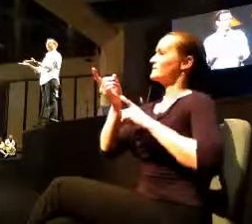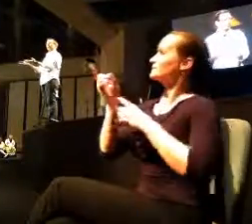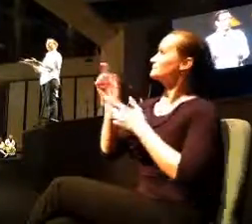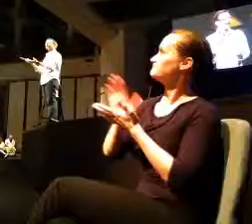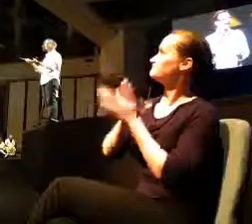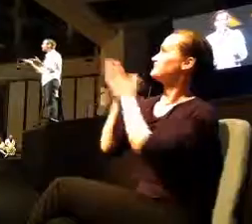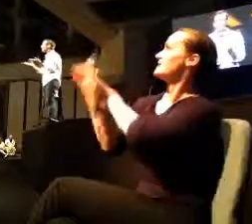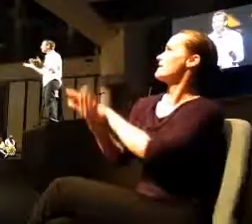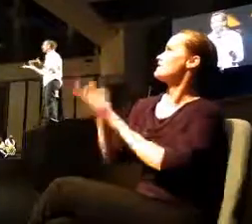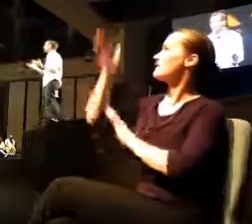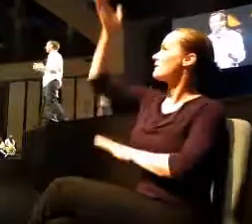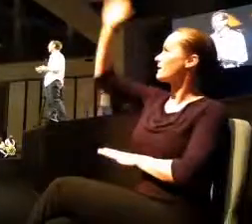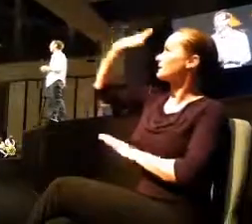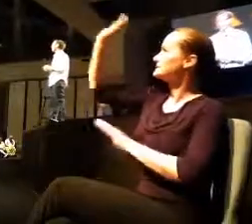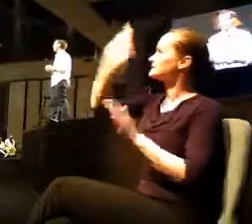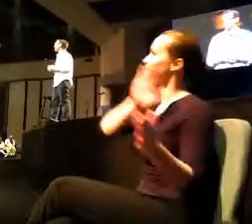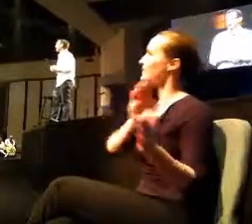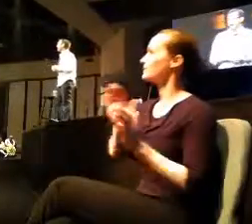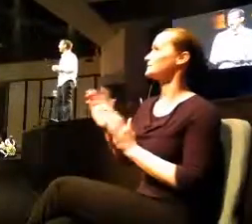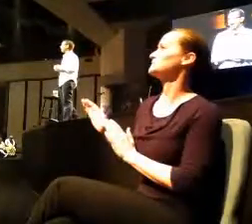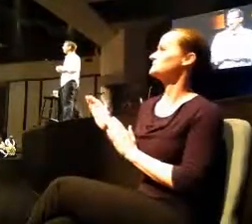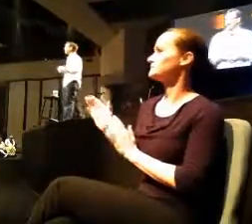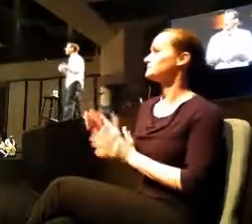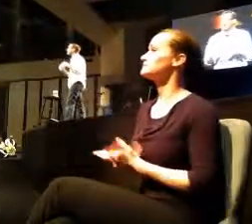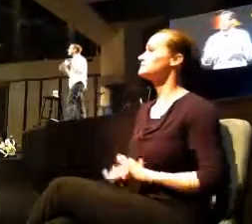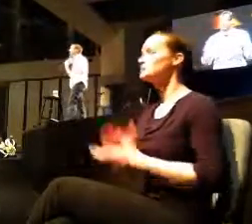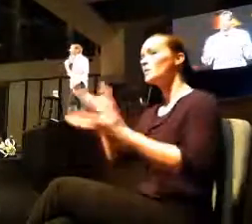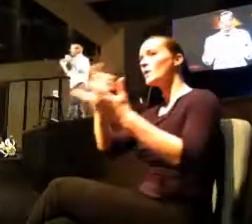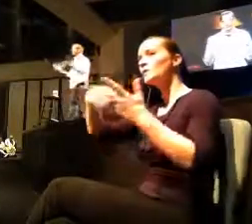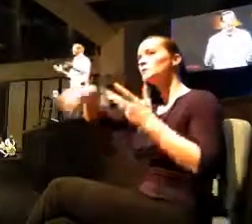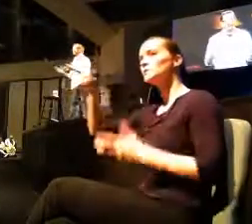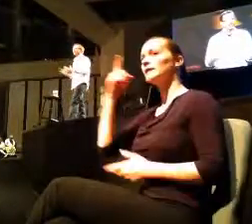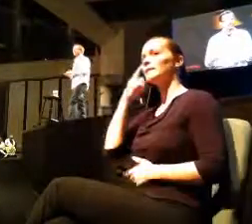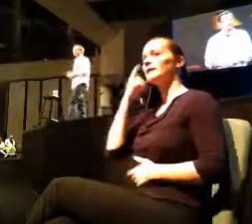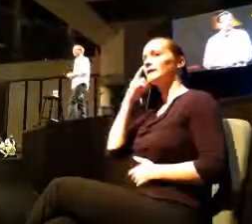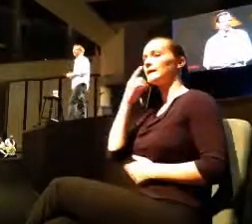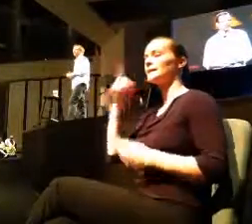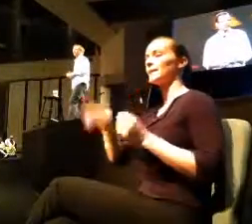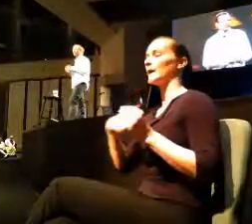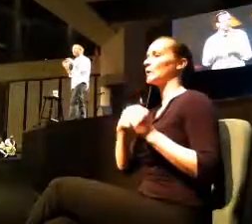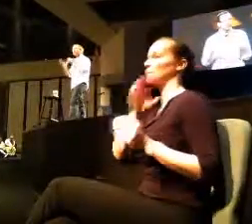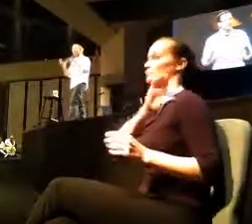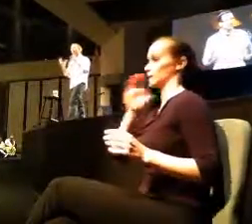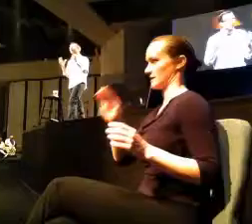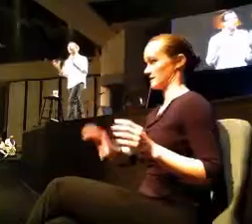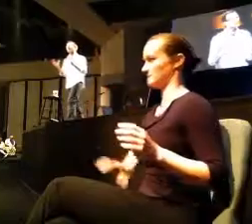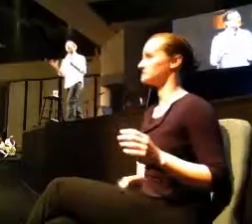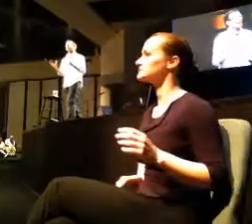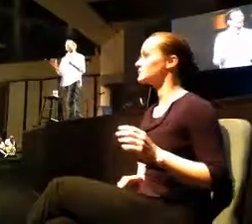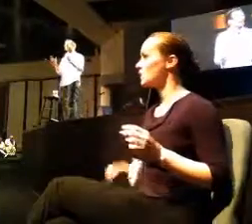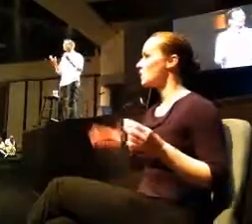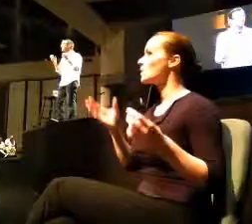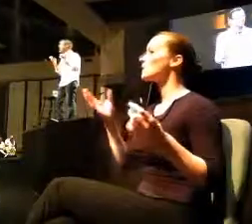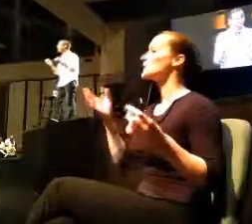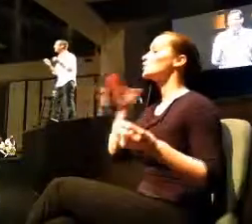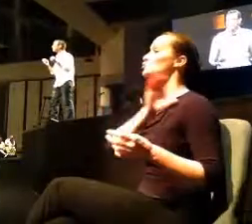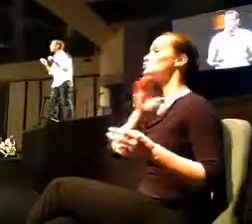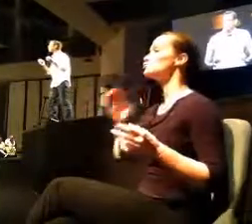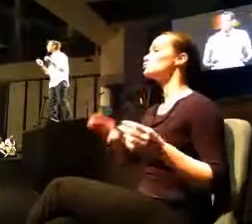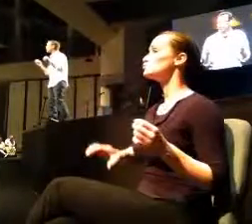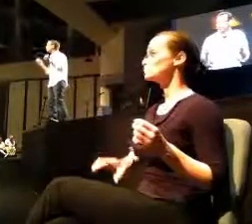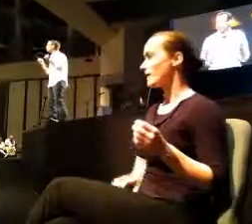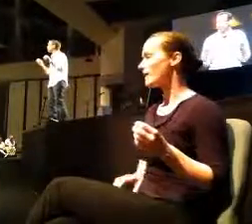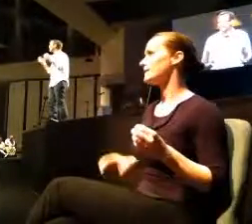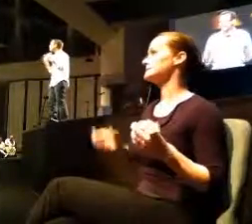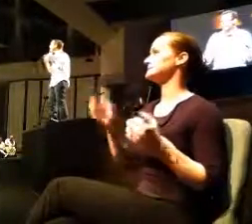to be. And so I want you to think here for a moment about Christ expressed in this world. What does that mean? Because that is